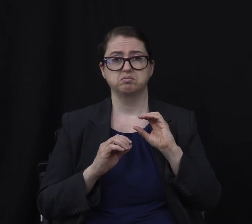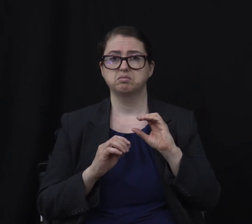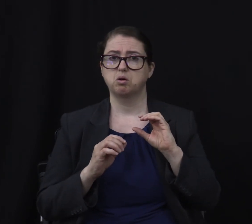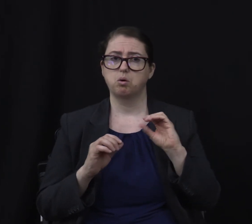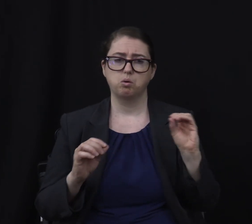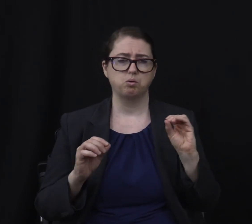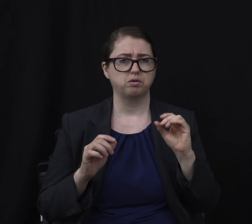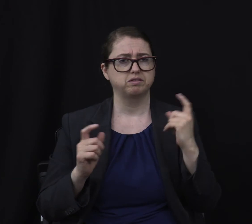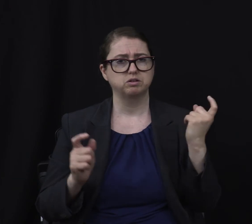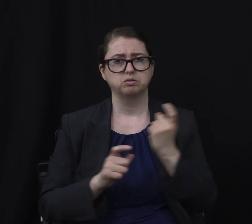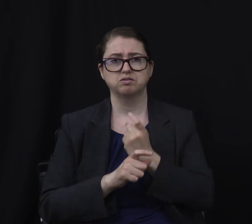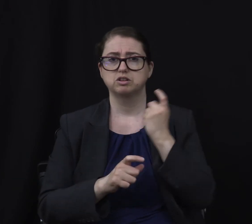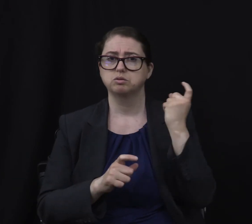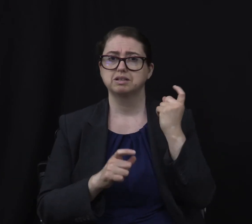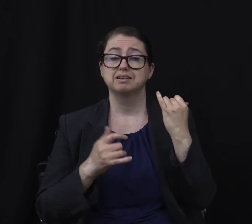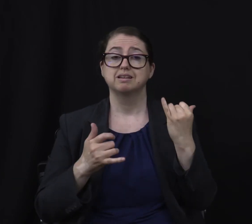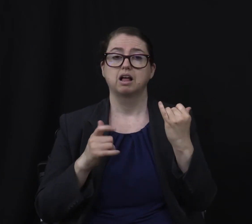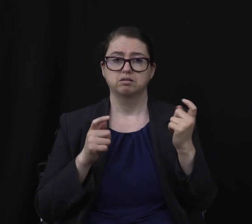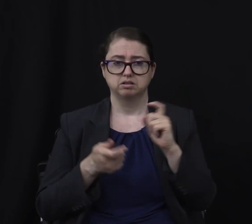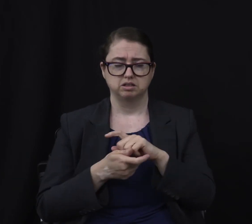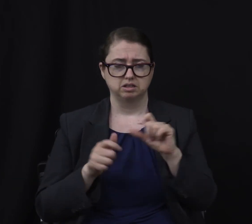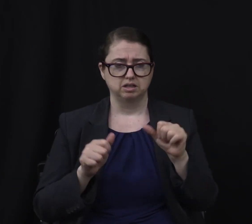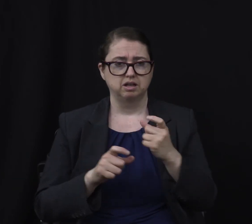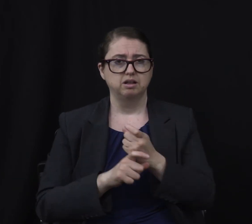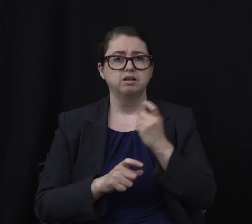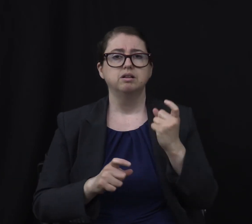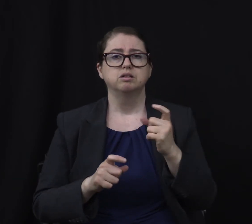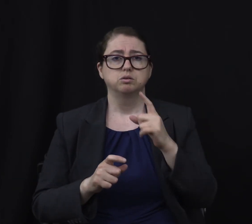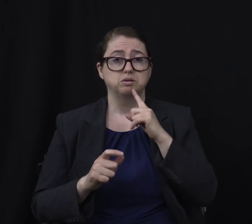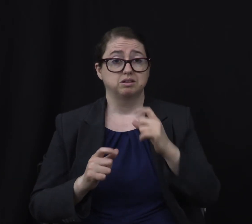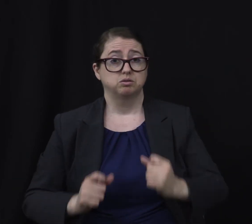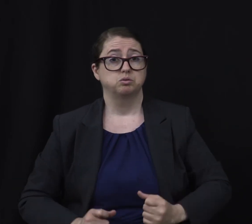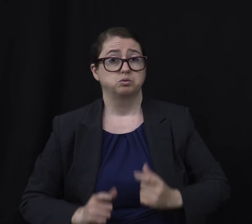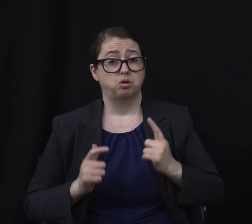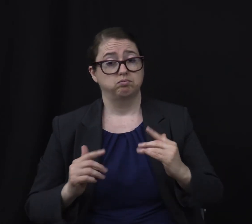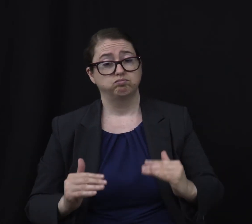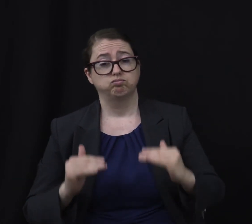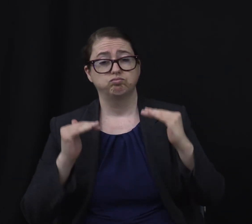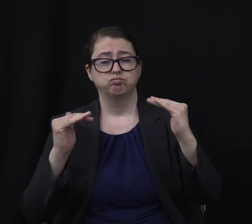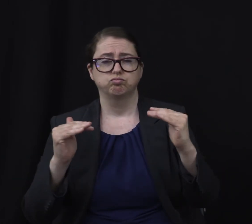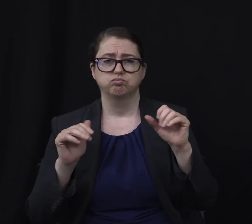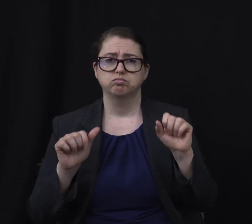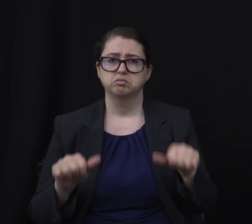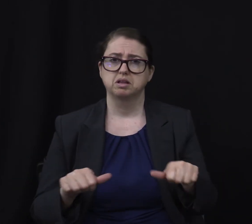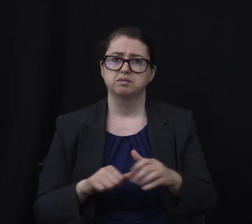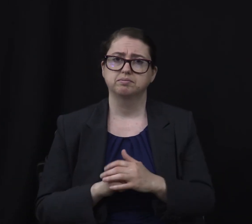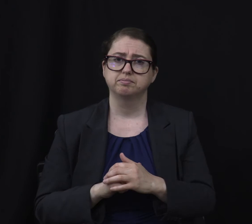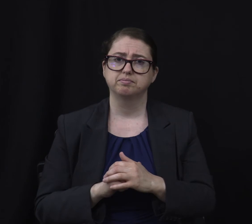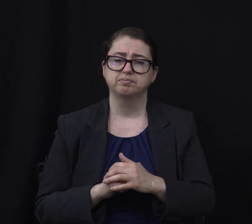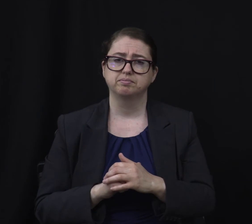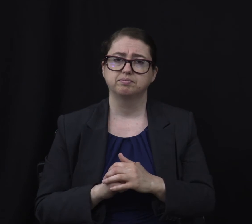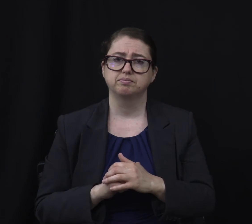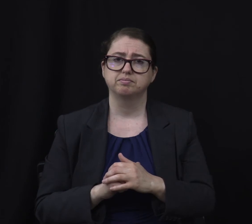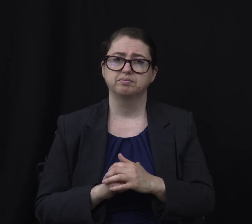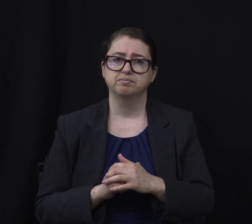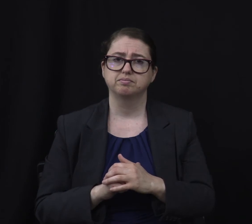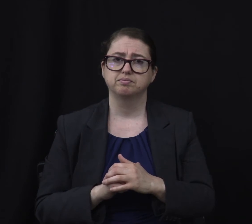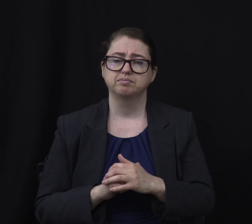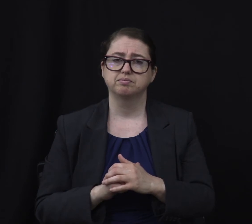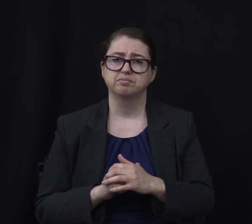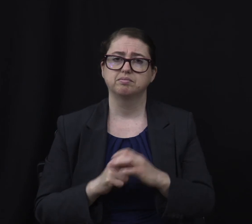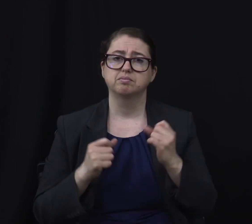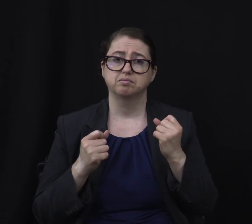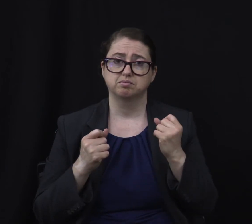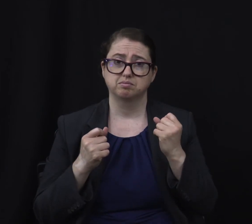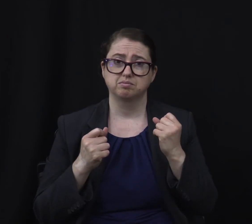to elevate the soul to levels it has not yet gone to, the power to take a life